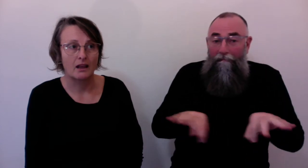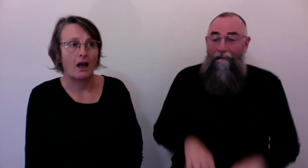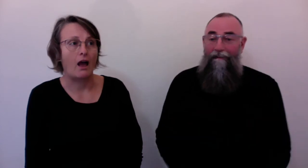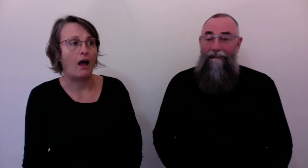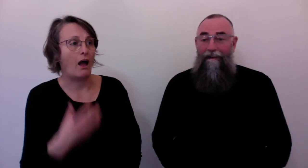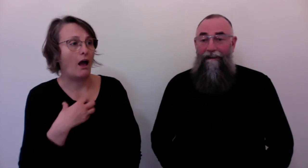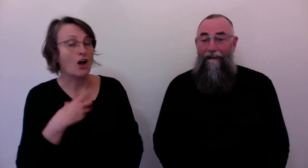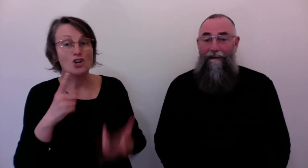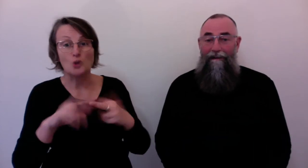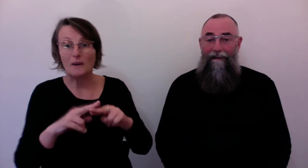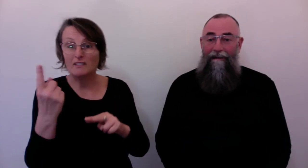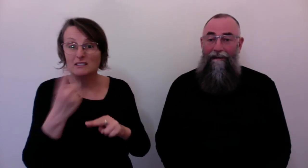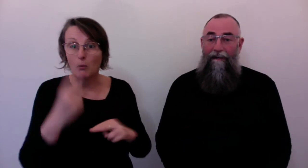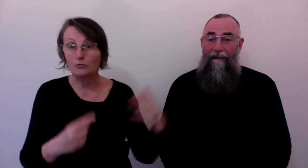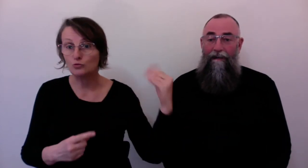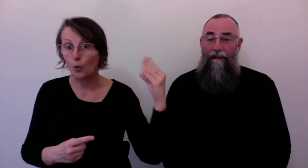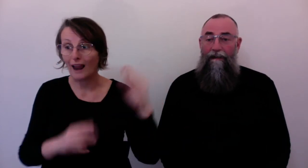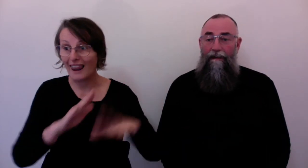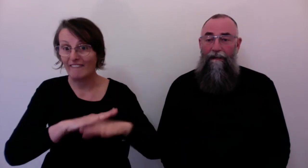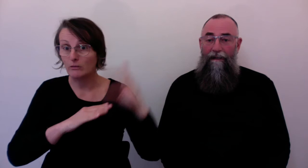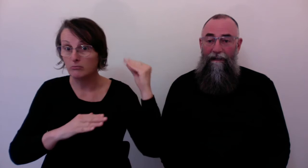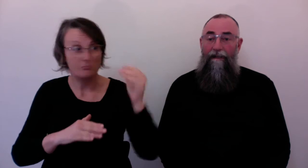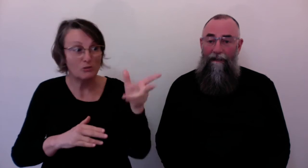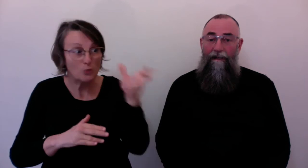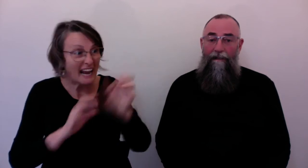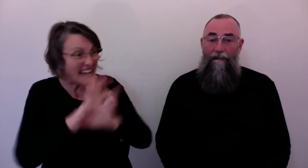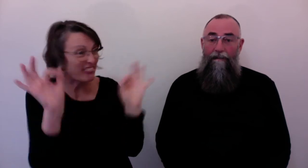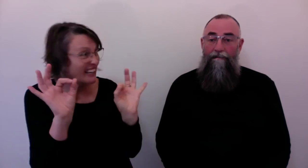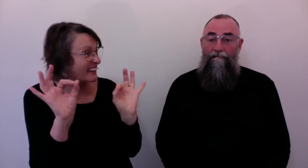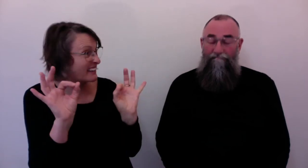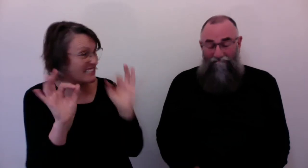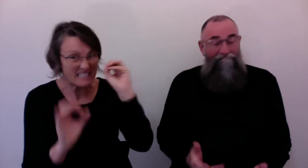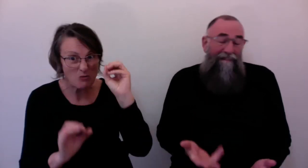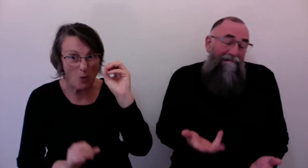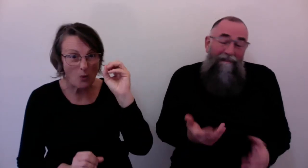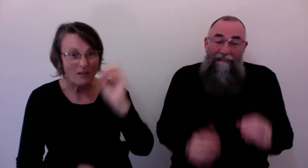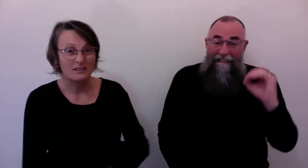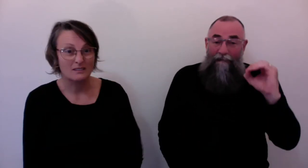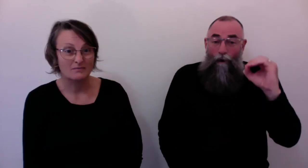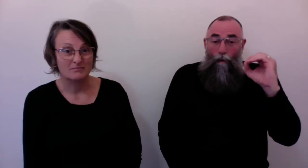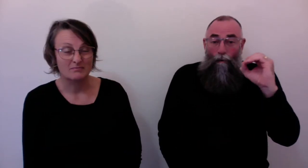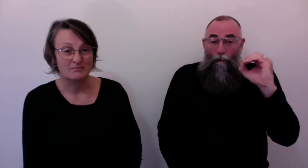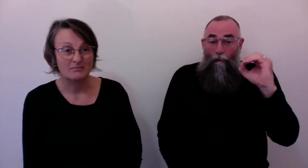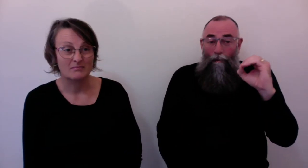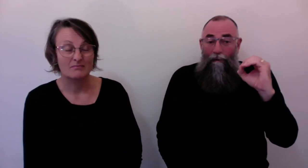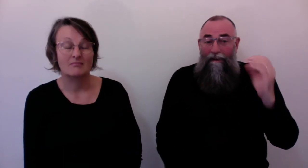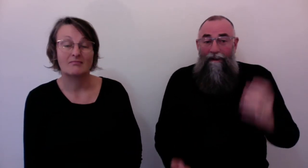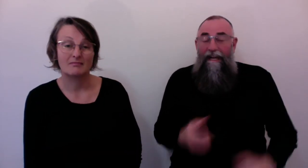answer coming from the left-hand side, we're getting 0. Pretty Yeah. much. Yeah. No, I won't. Yeah. Like it's funny. Sometimes my